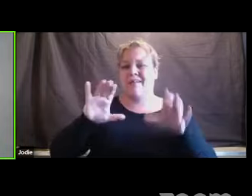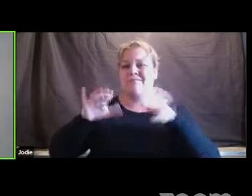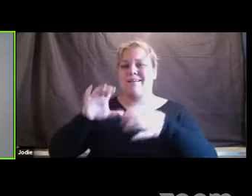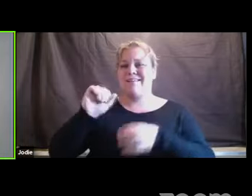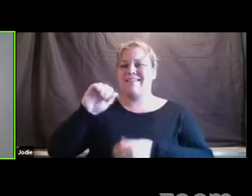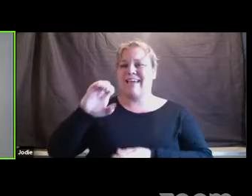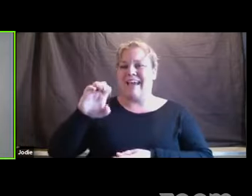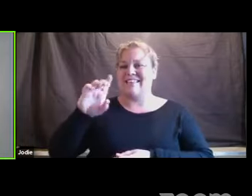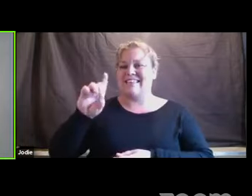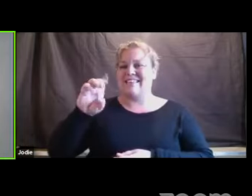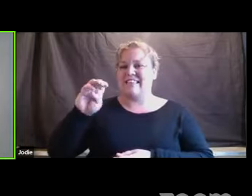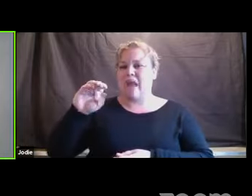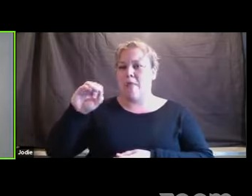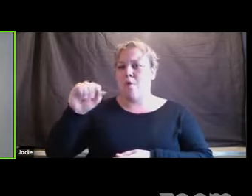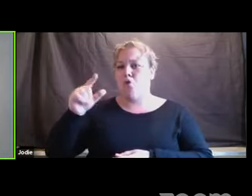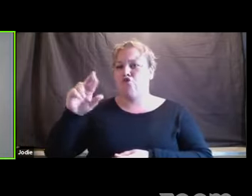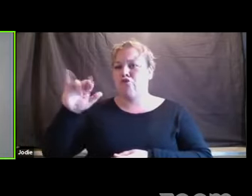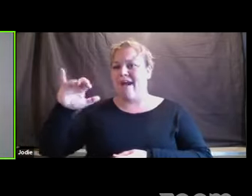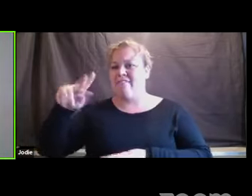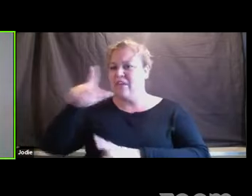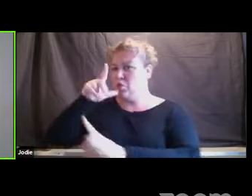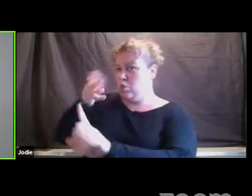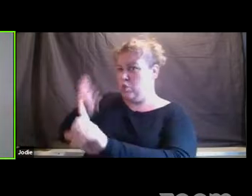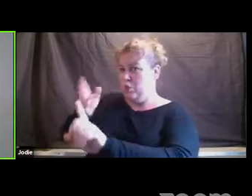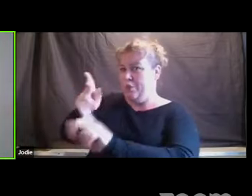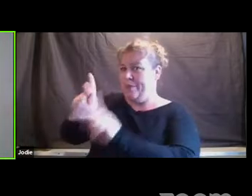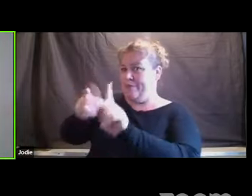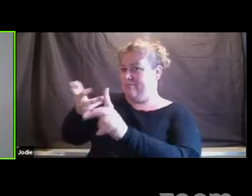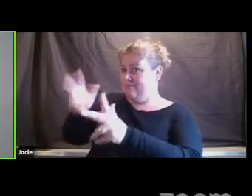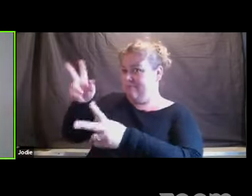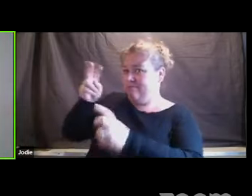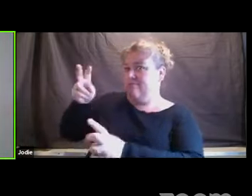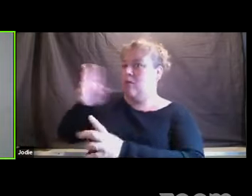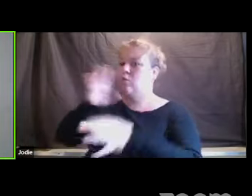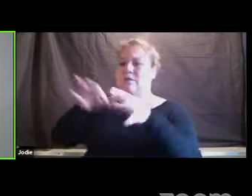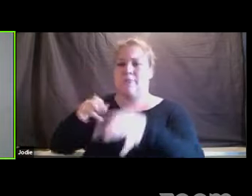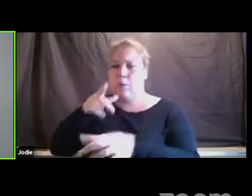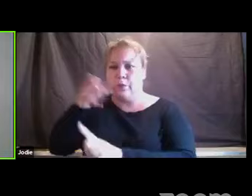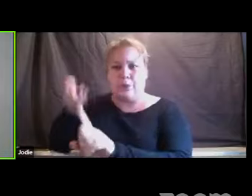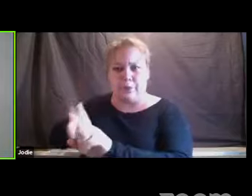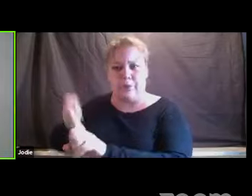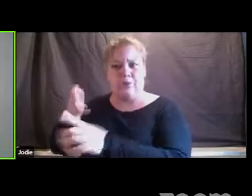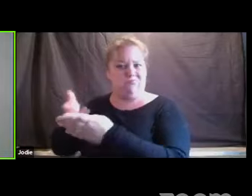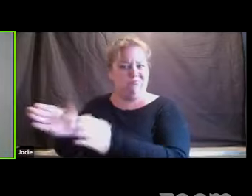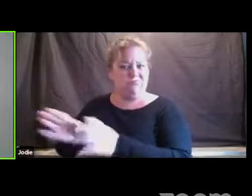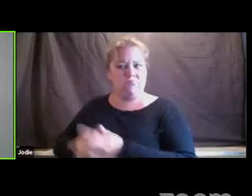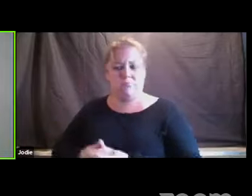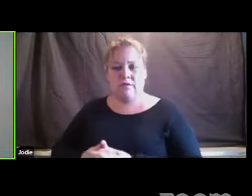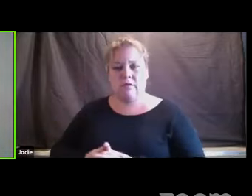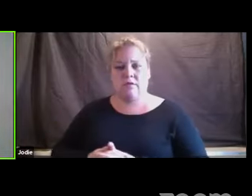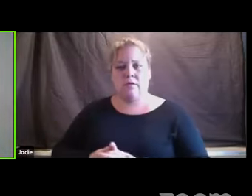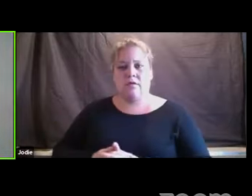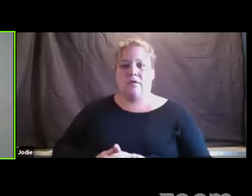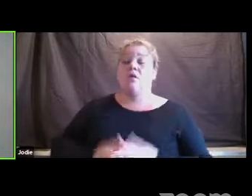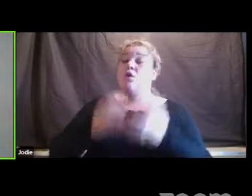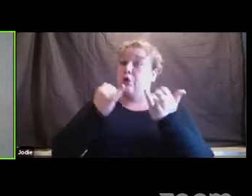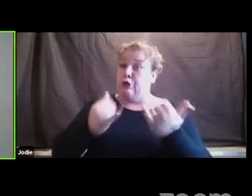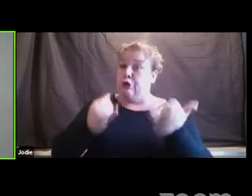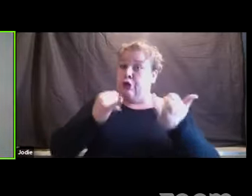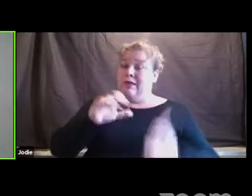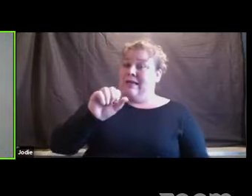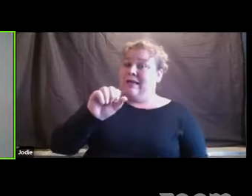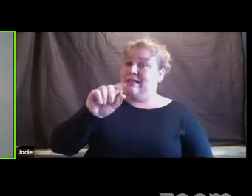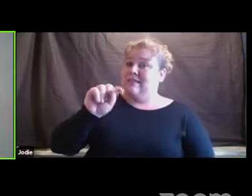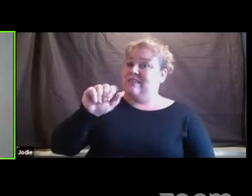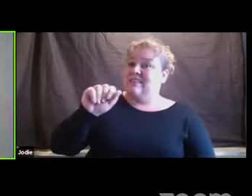in a moment. Just to note, when I go into the dashboard, our current status for La Crosse County does